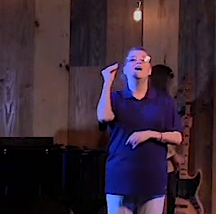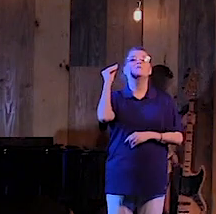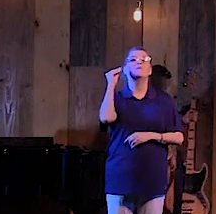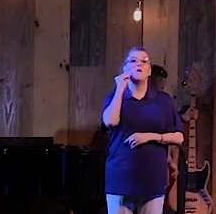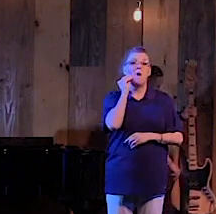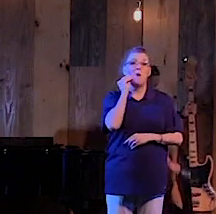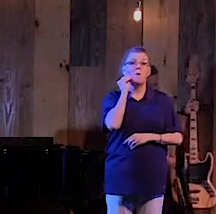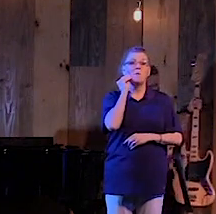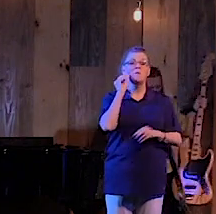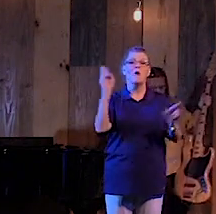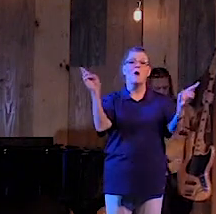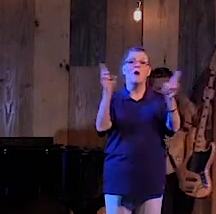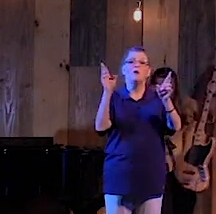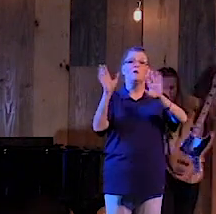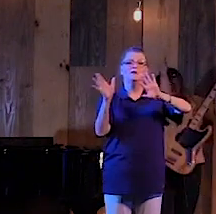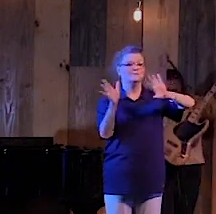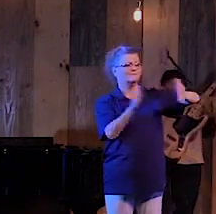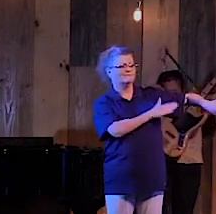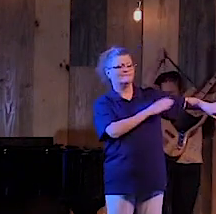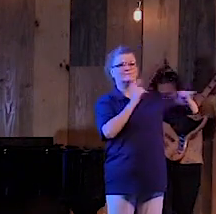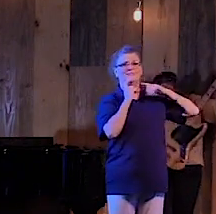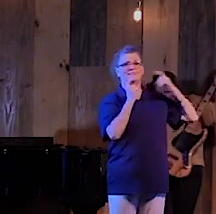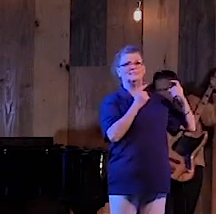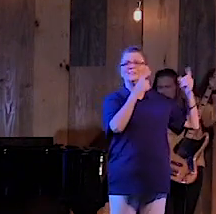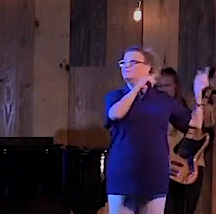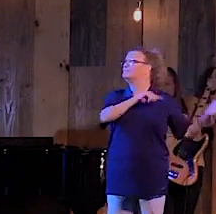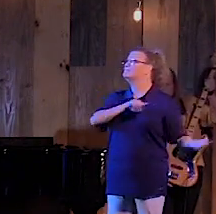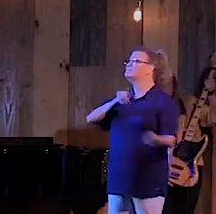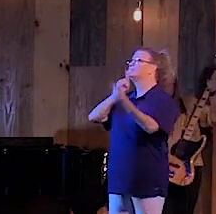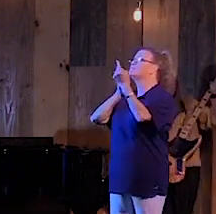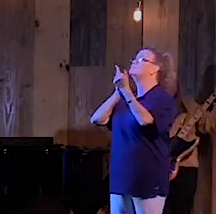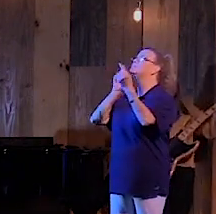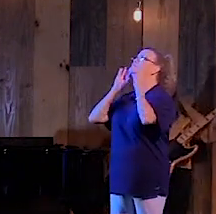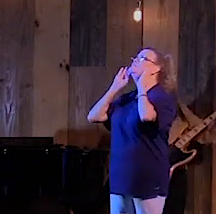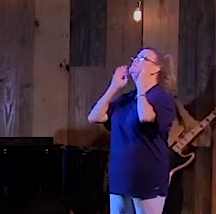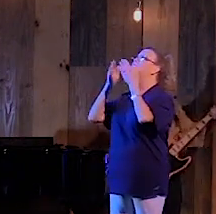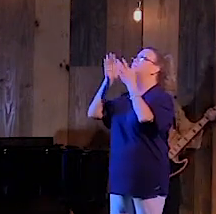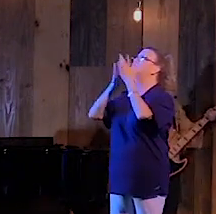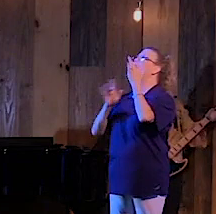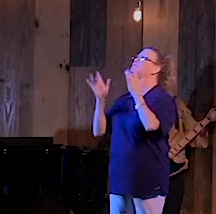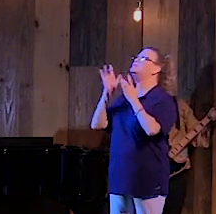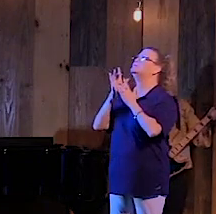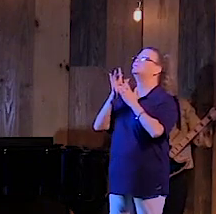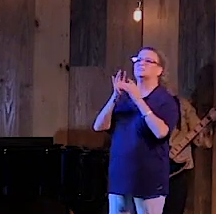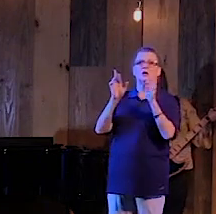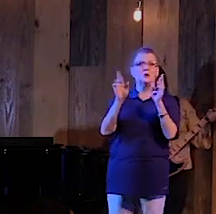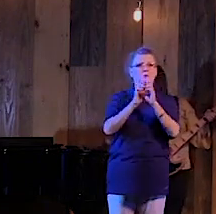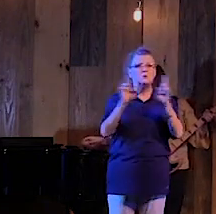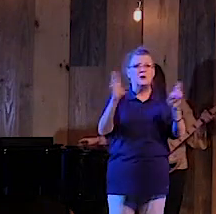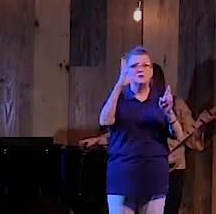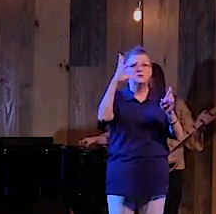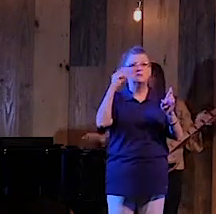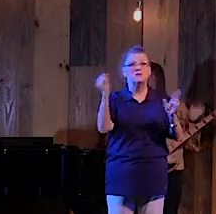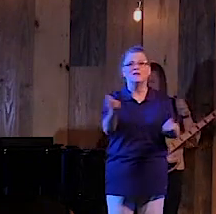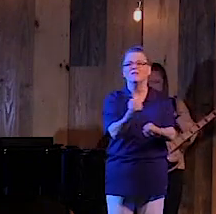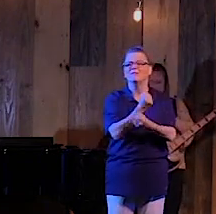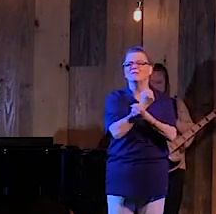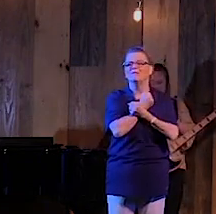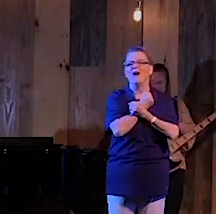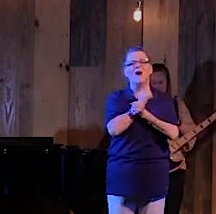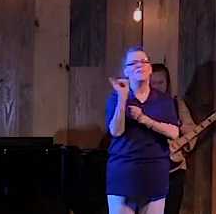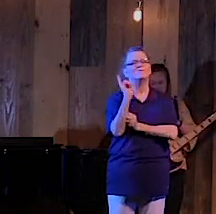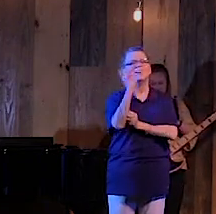Are you ready to turn from your sin and to come to Jesus? I mean, are you ready to experience love like you've